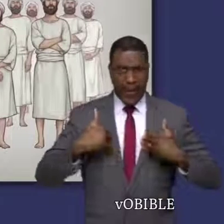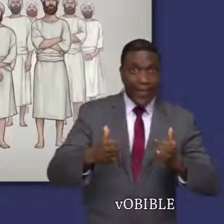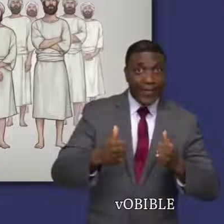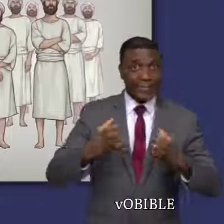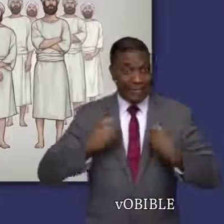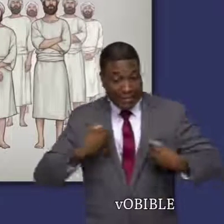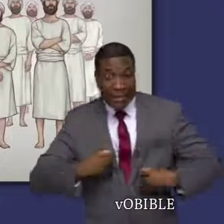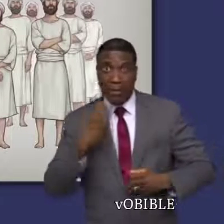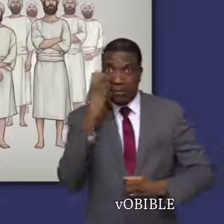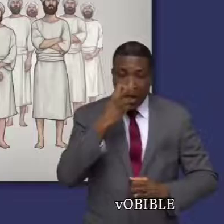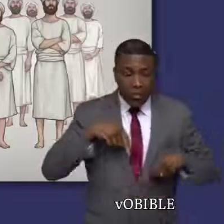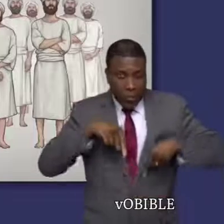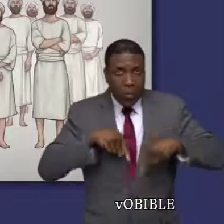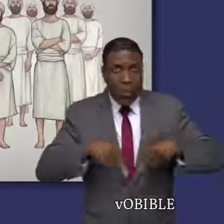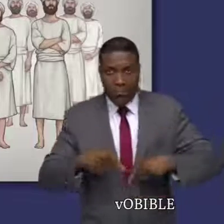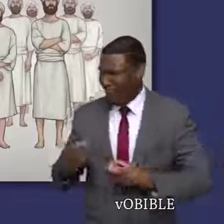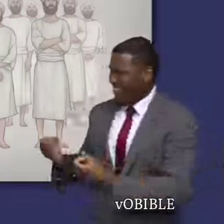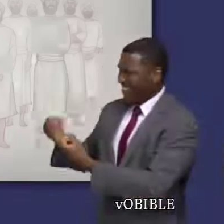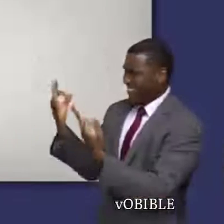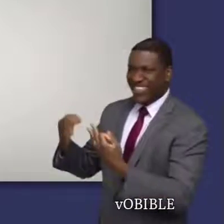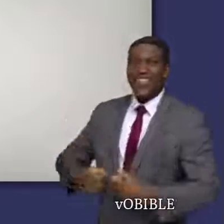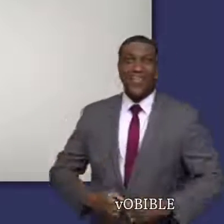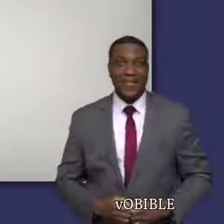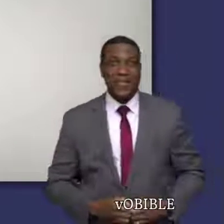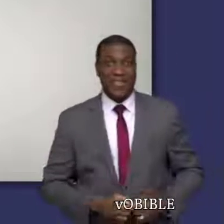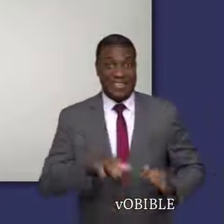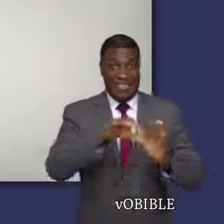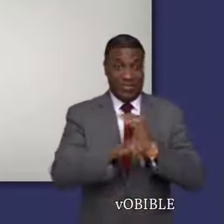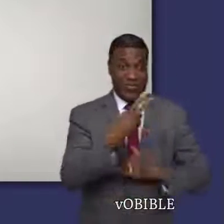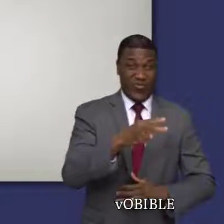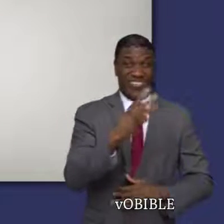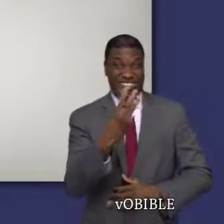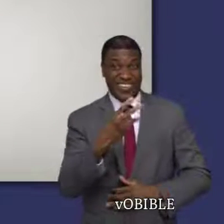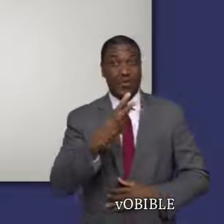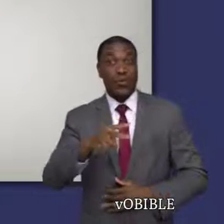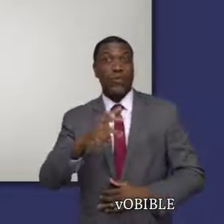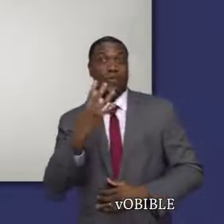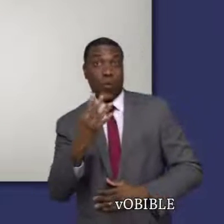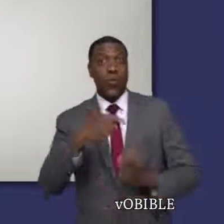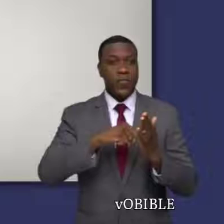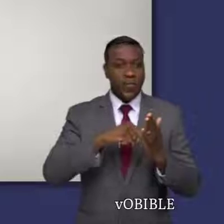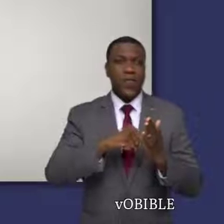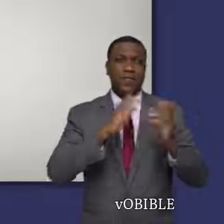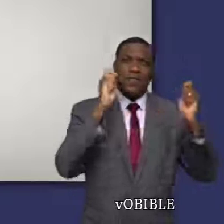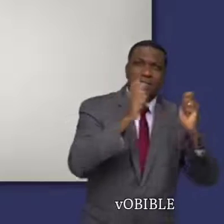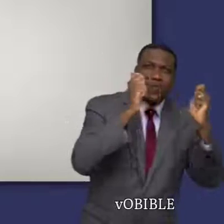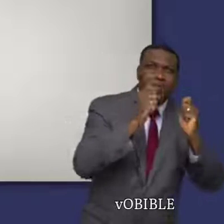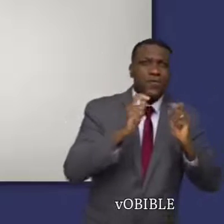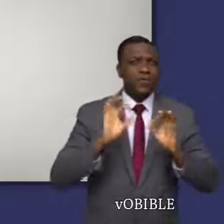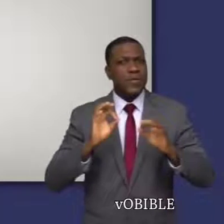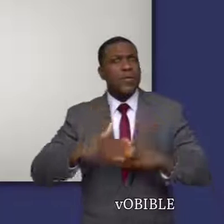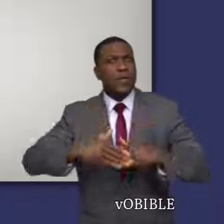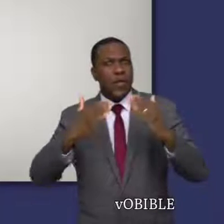in body, having no physical defects. Chapters 23 and 24 have instructions about festivals